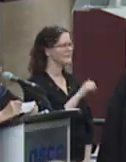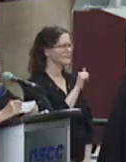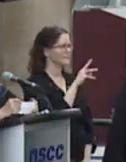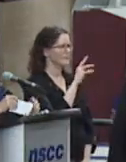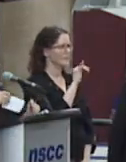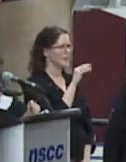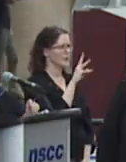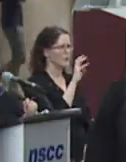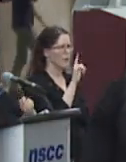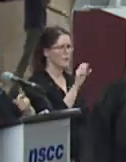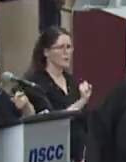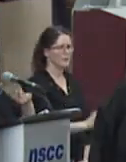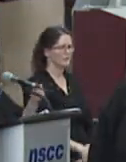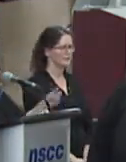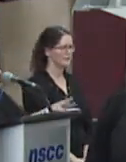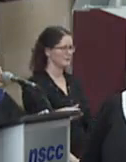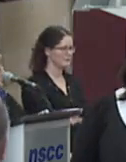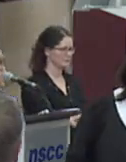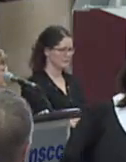Amy Wells.